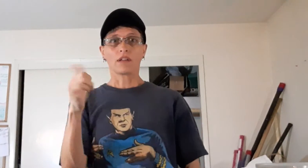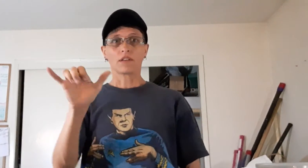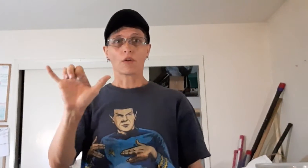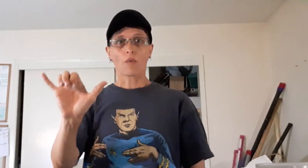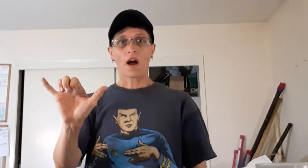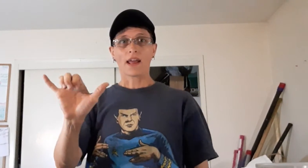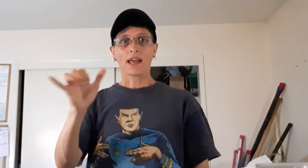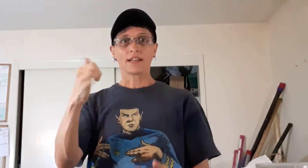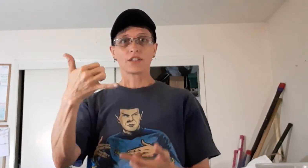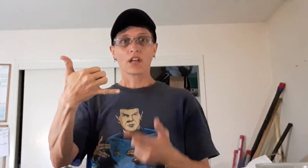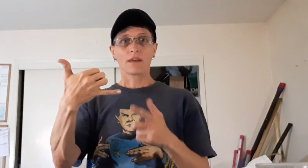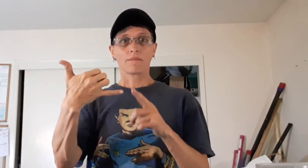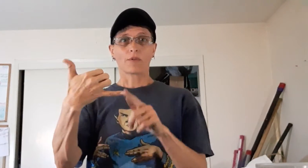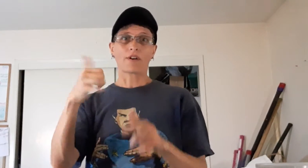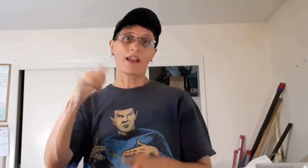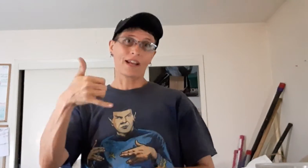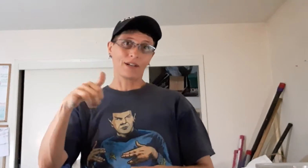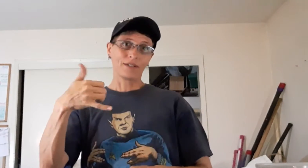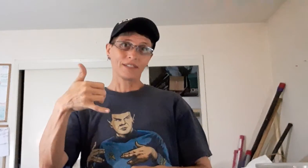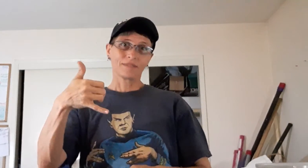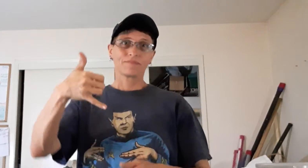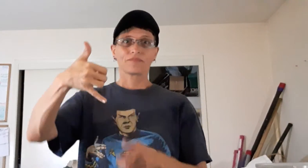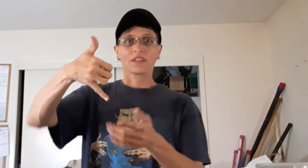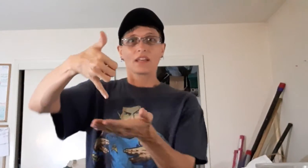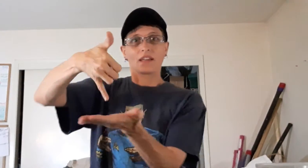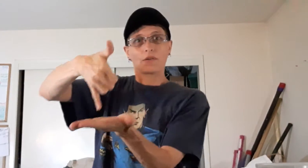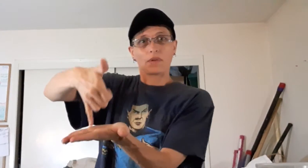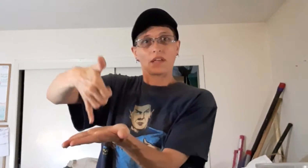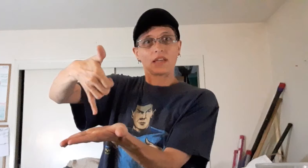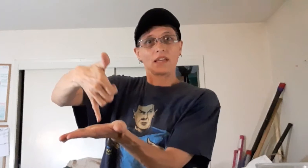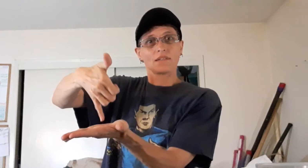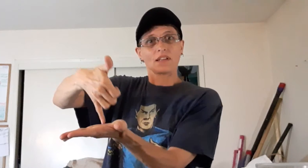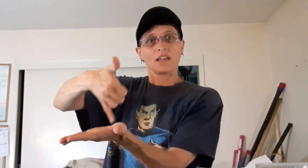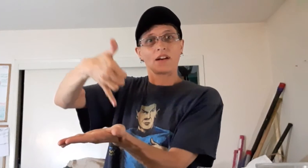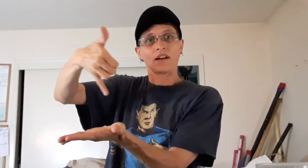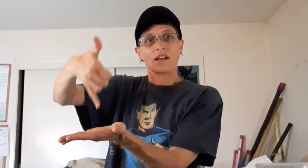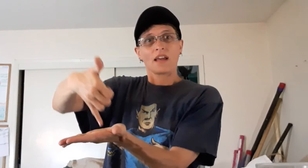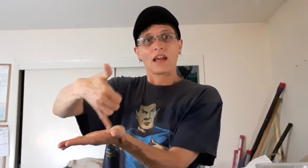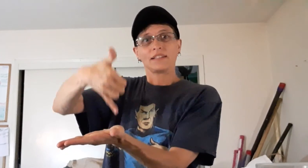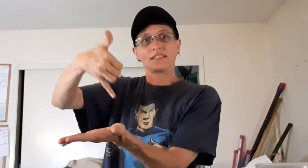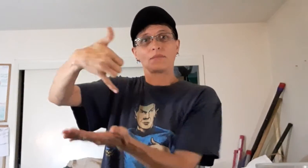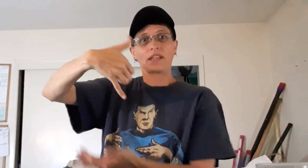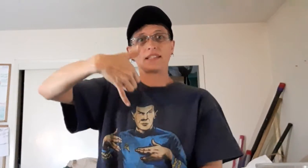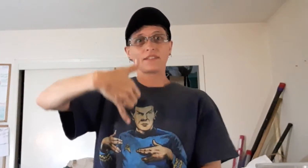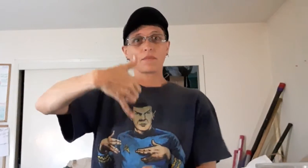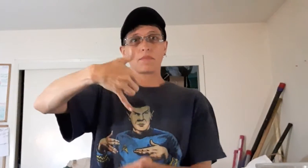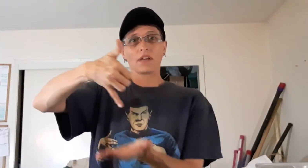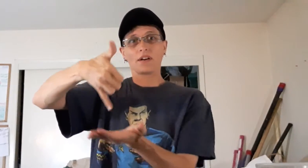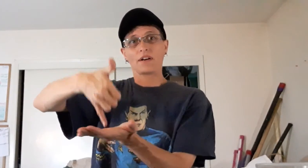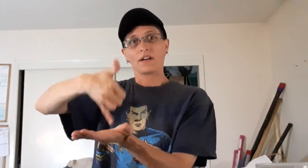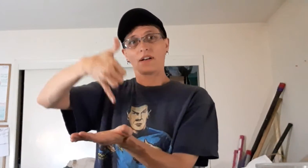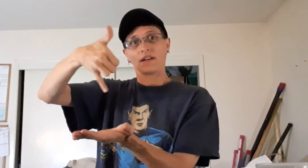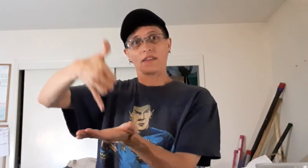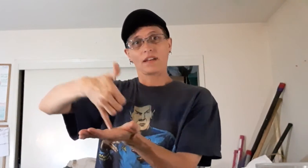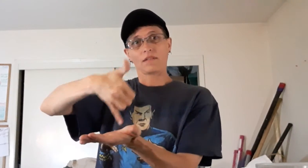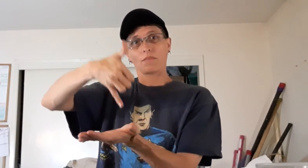it's your Y hand shape, or hang loose. Your pinky is in here, and it simulates the beer that is